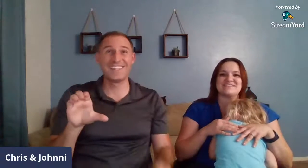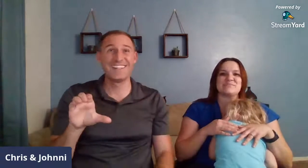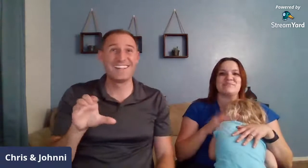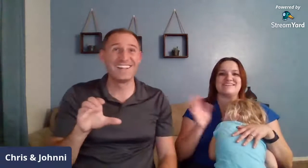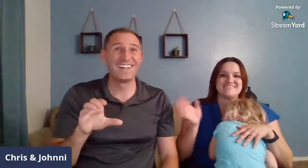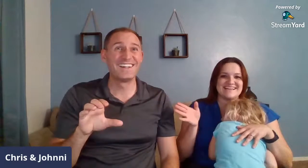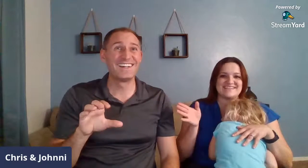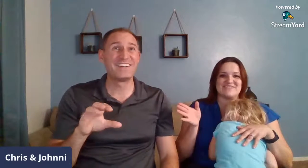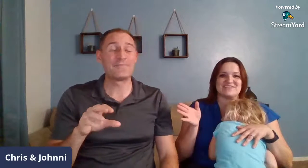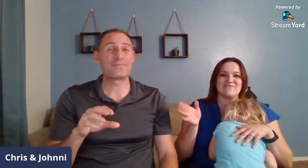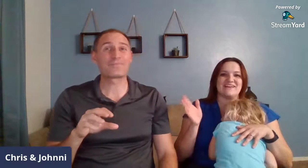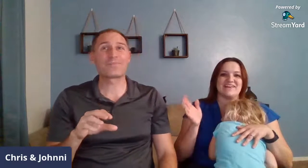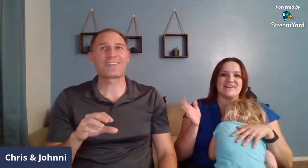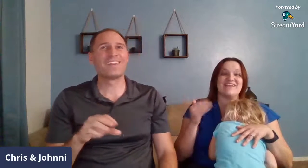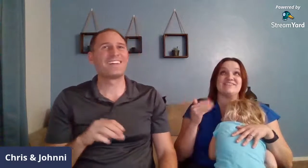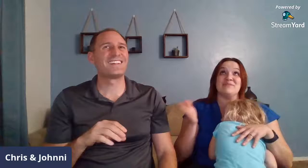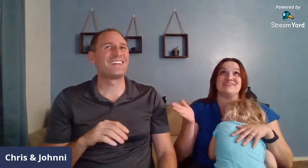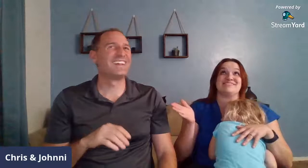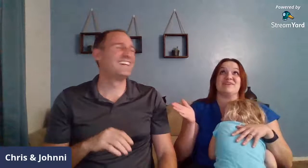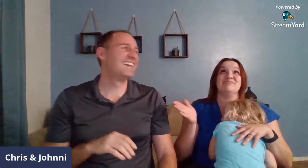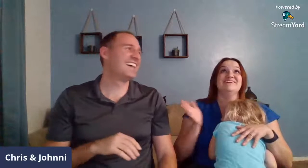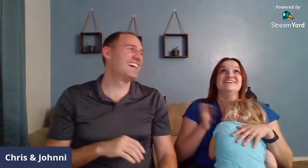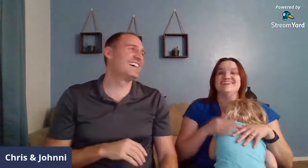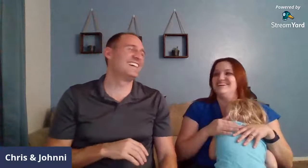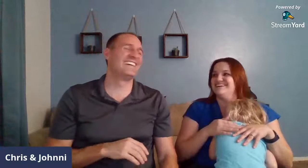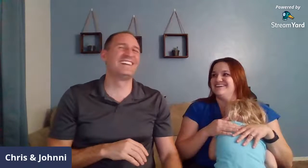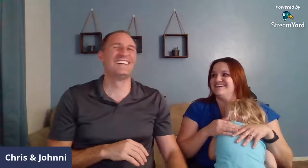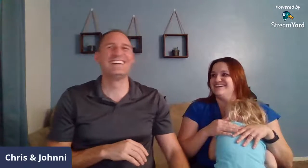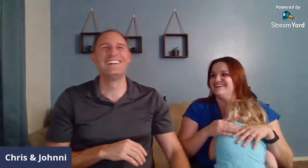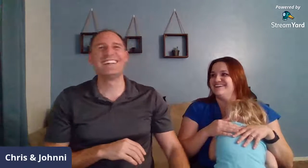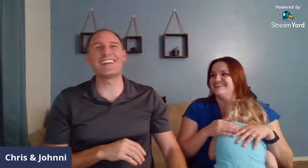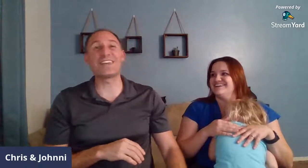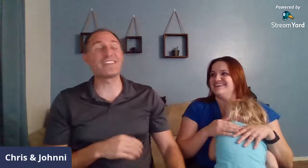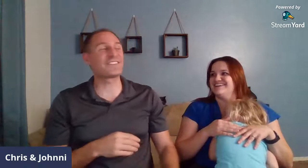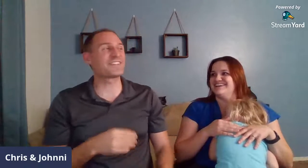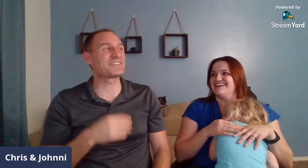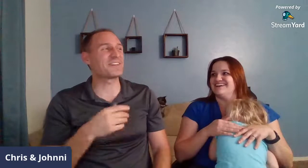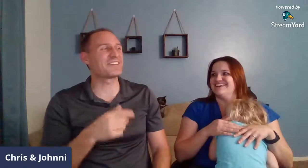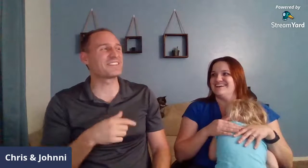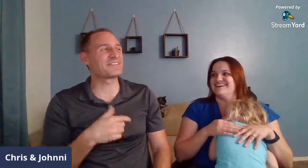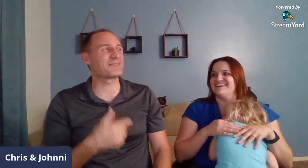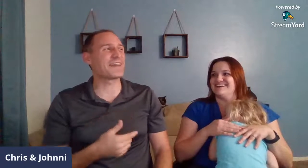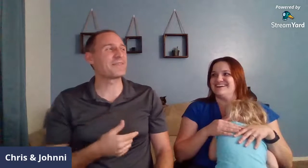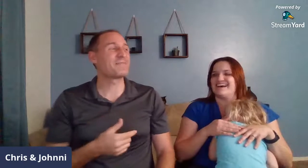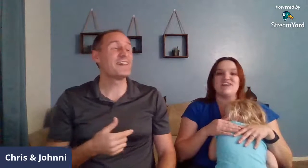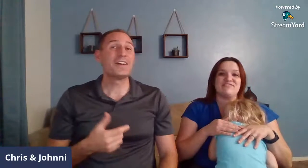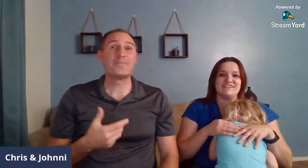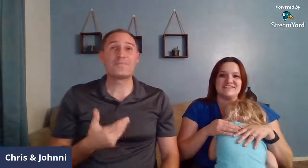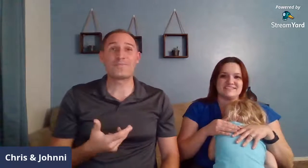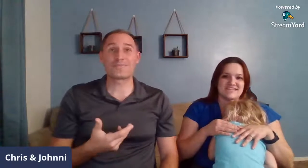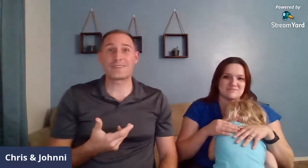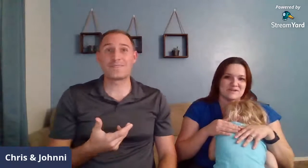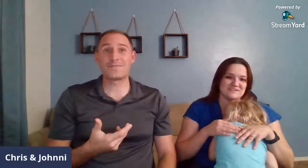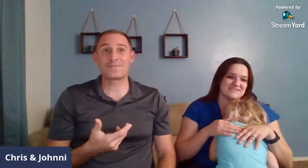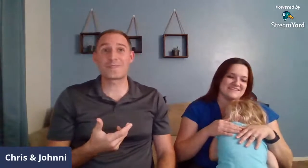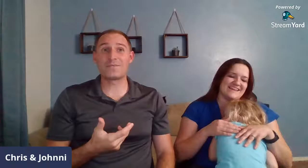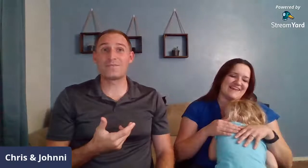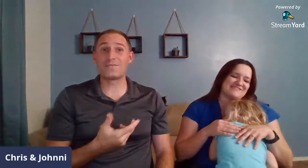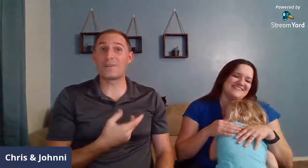the best test I ever took in my life. I had the best time. Yeah, we have different experiences from that. I offended the test proctor because I laughed. But